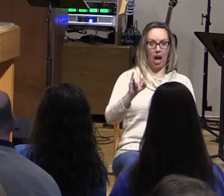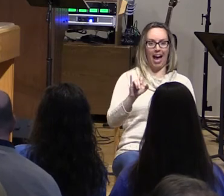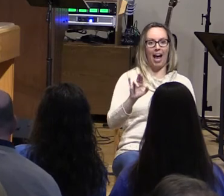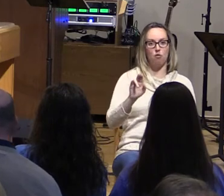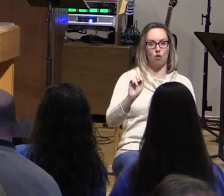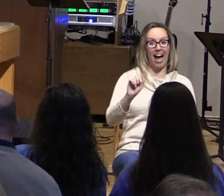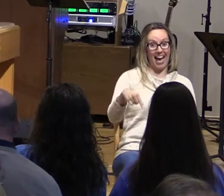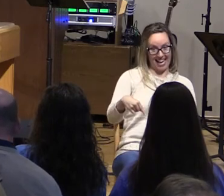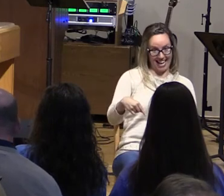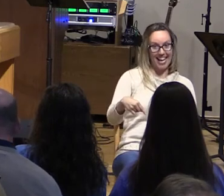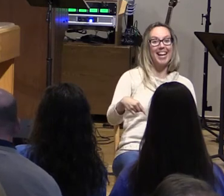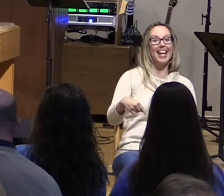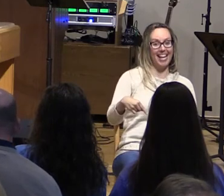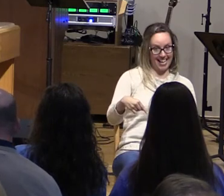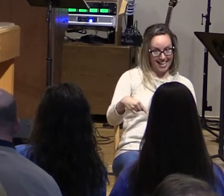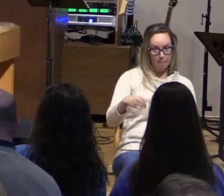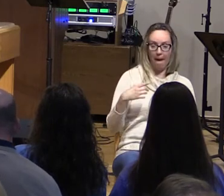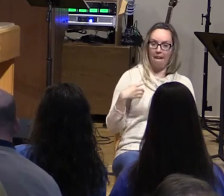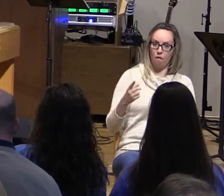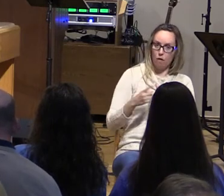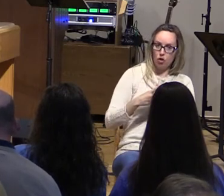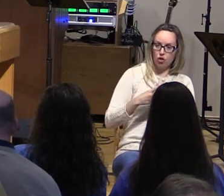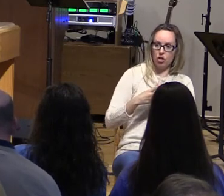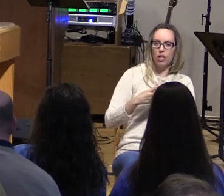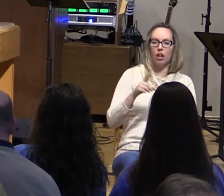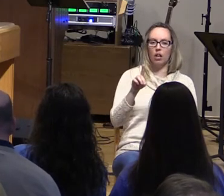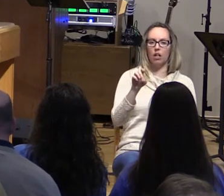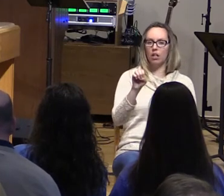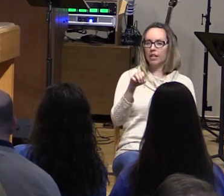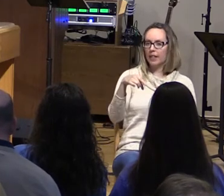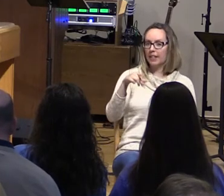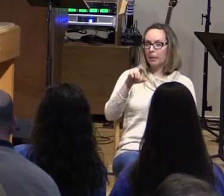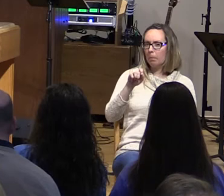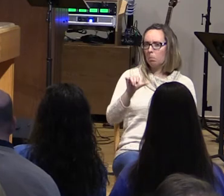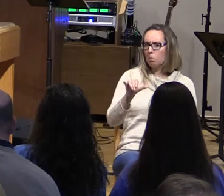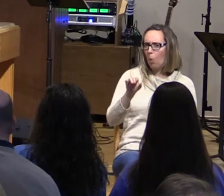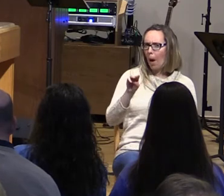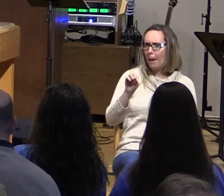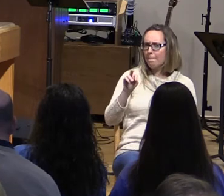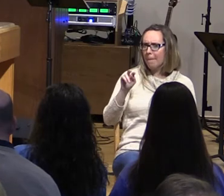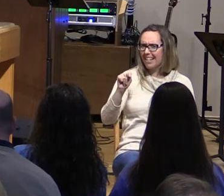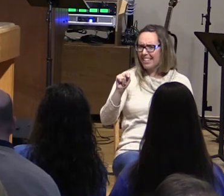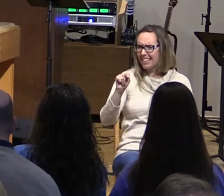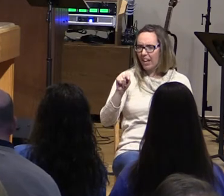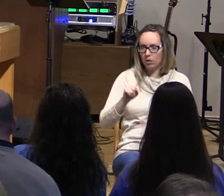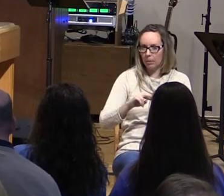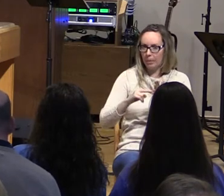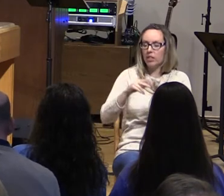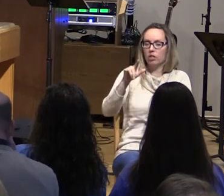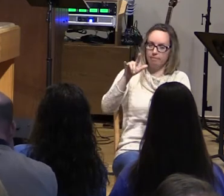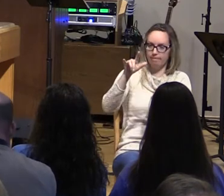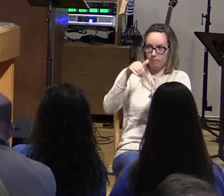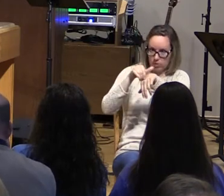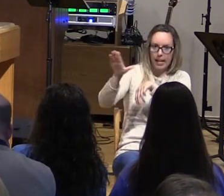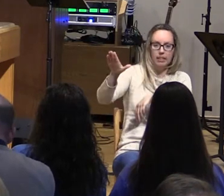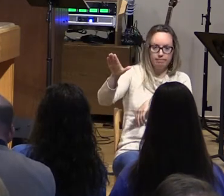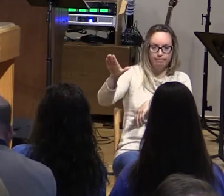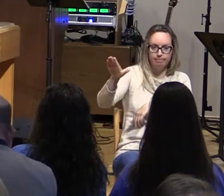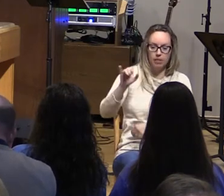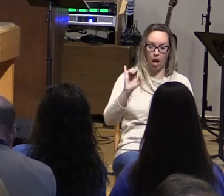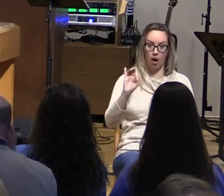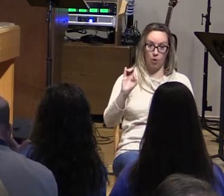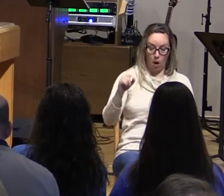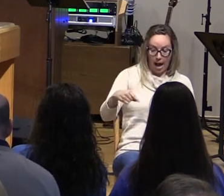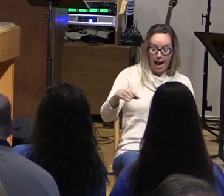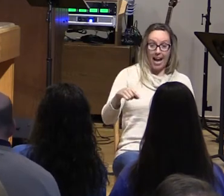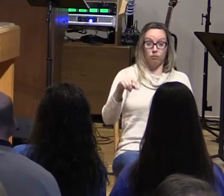And my very first deployment there, my office is on what we called Sniper Row because it was